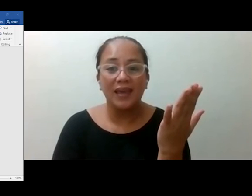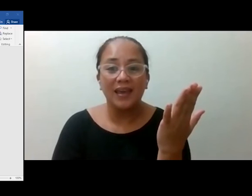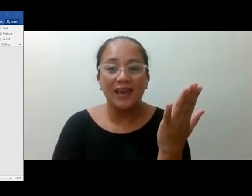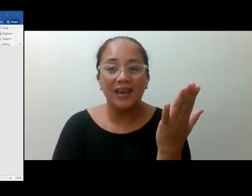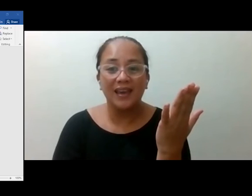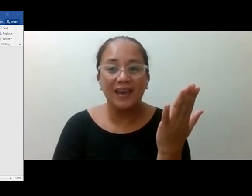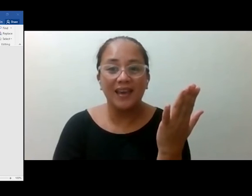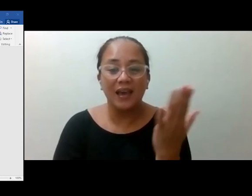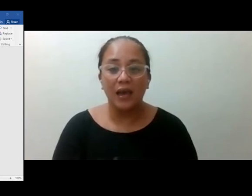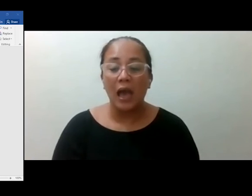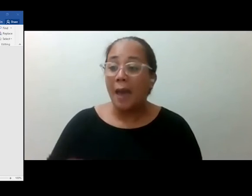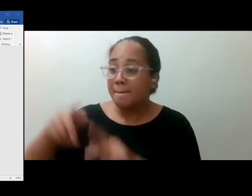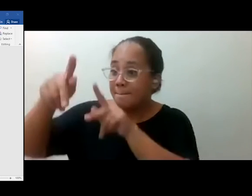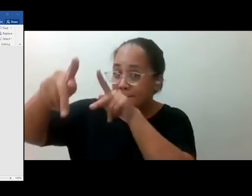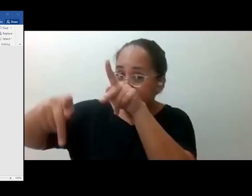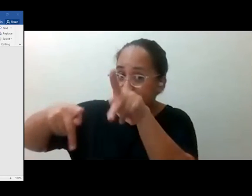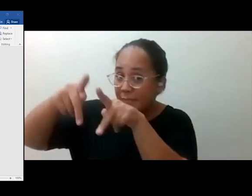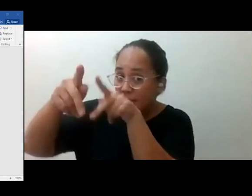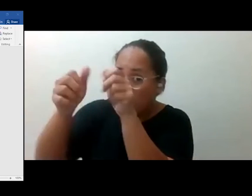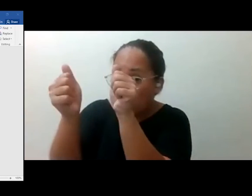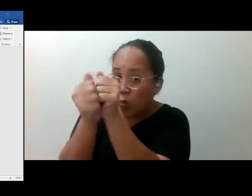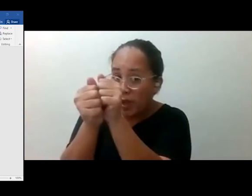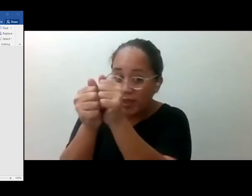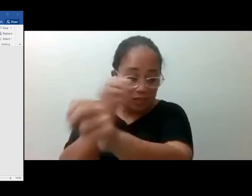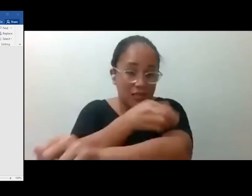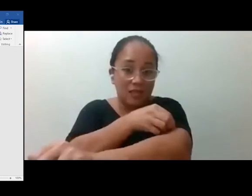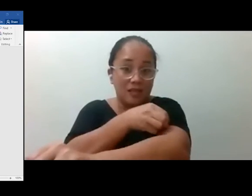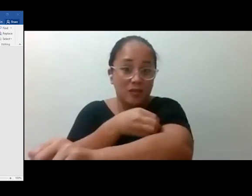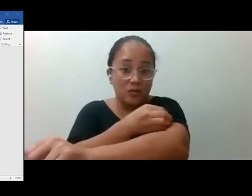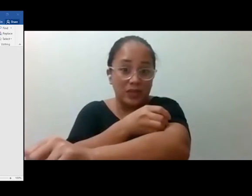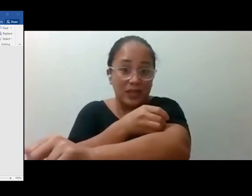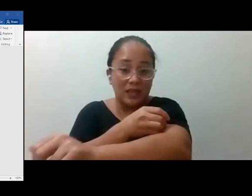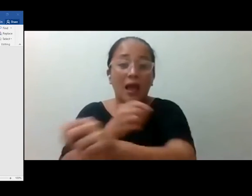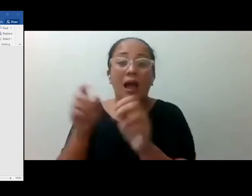And then people with short sleeves would be the subject.